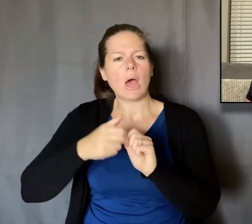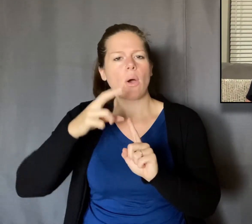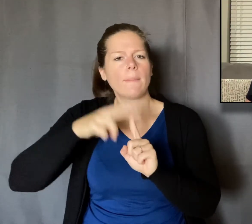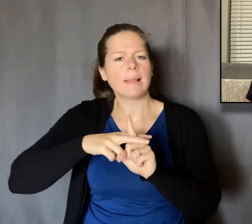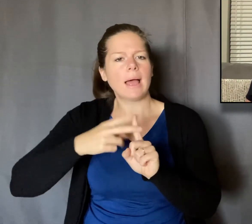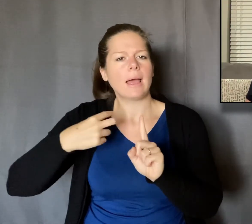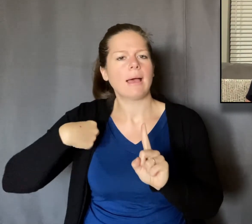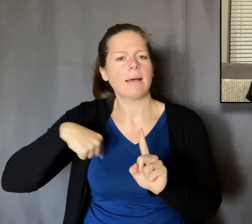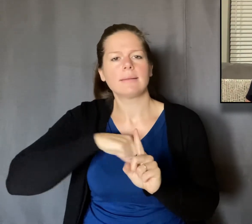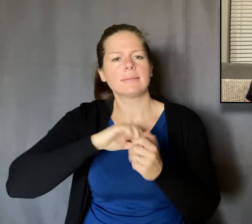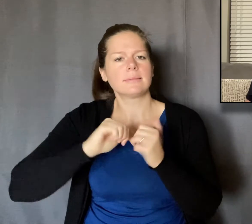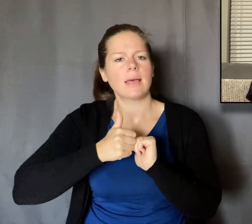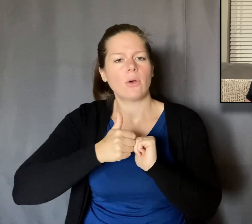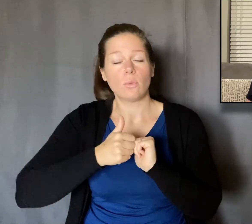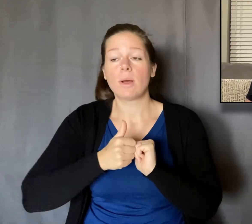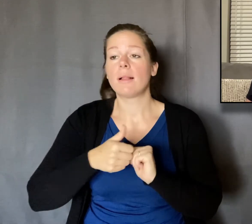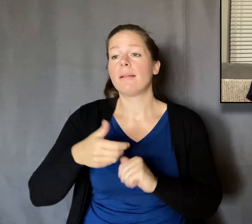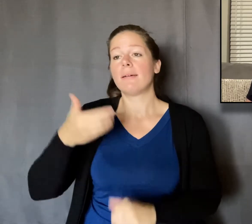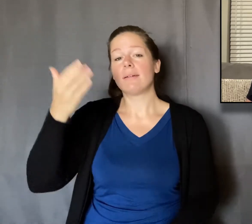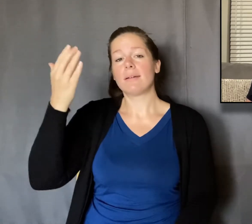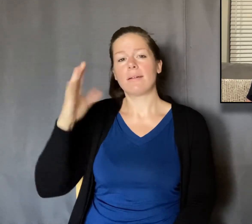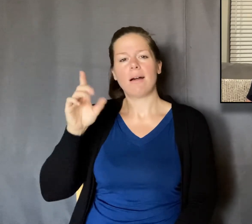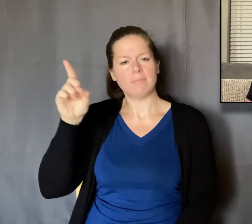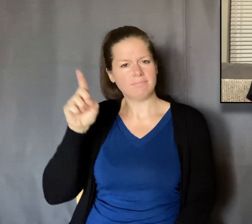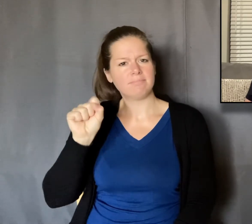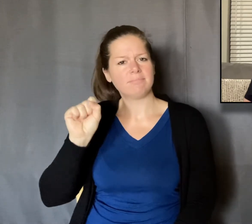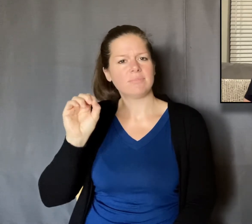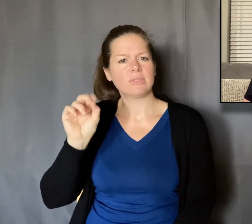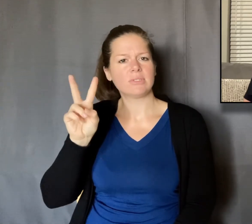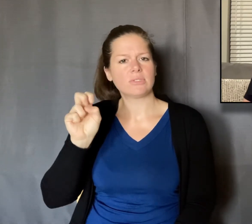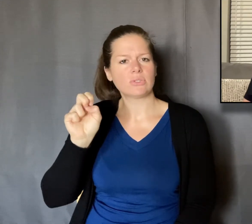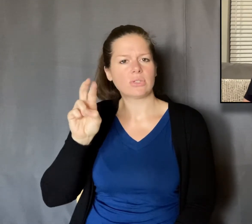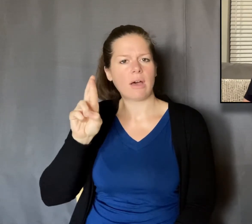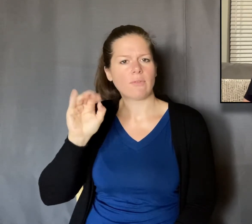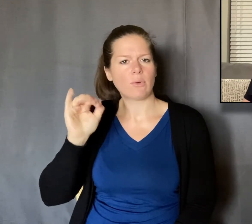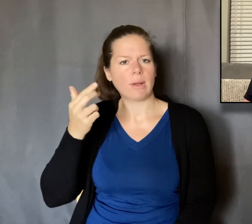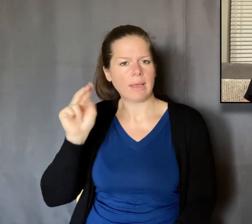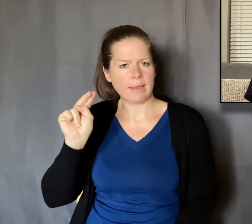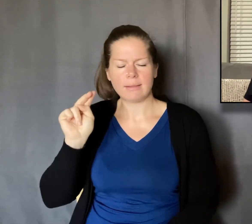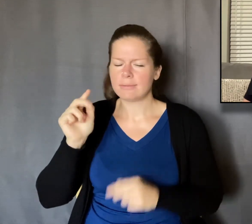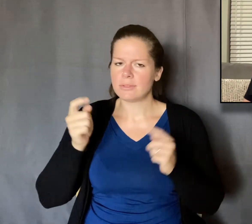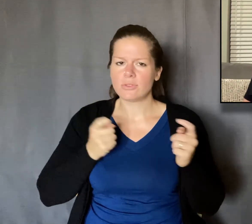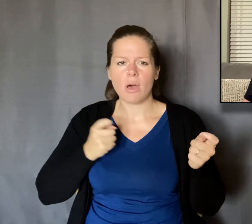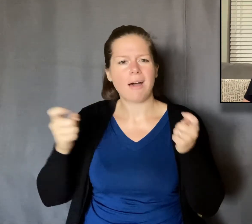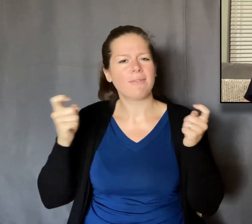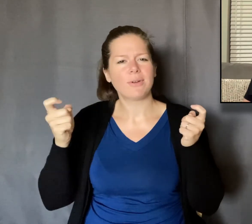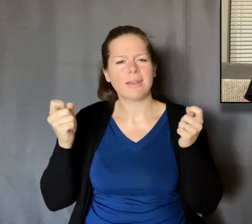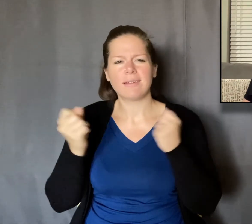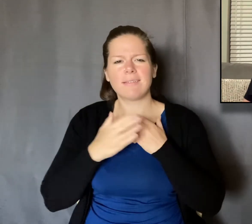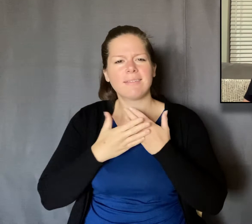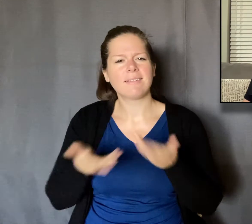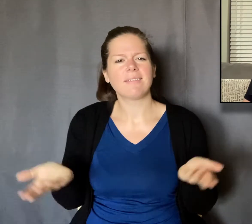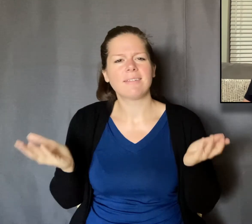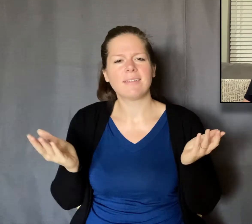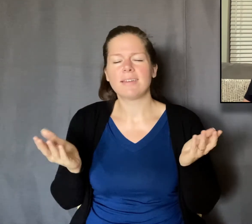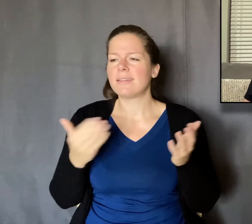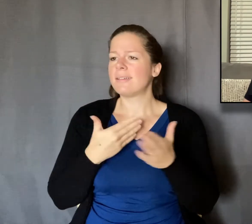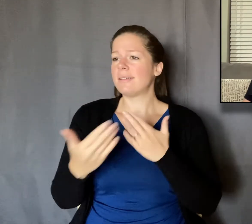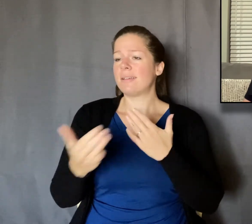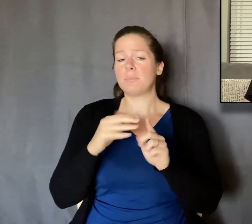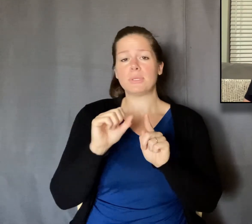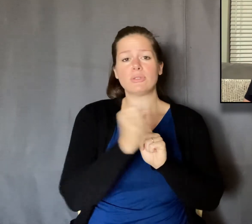God is at work in the midst of confusing situations, unjust situations,